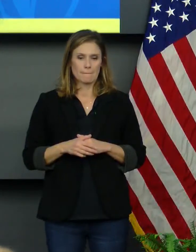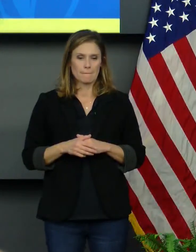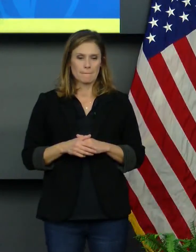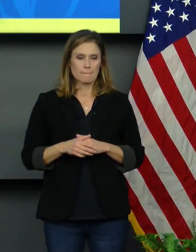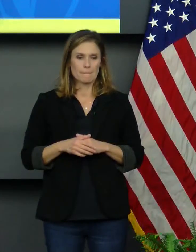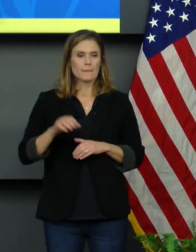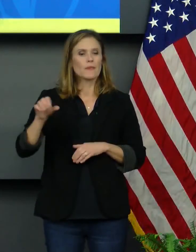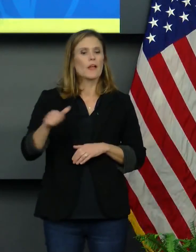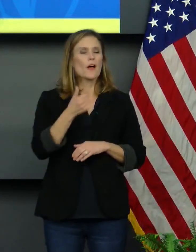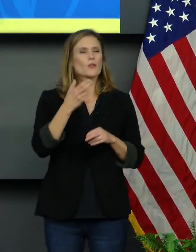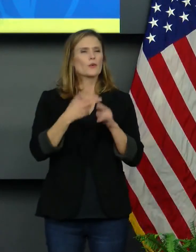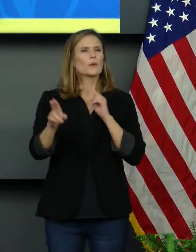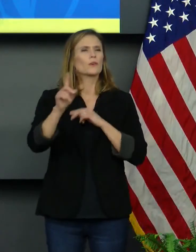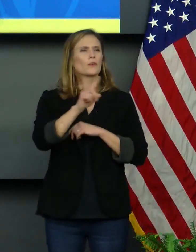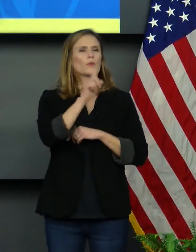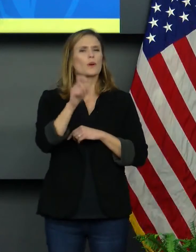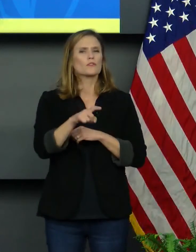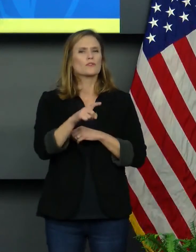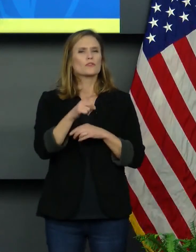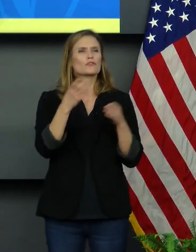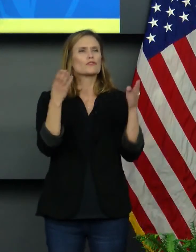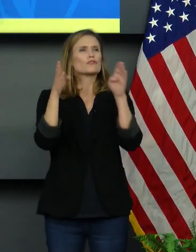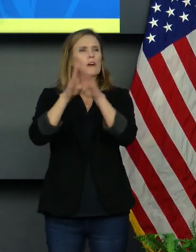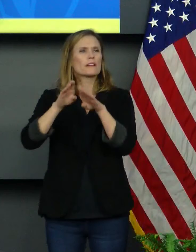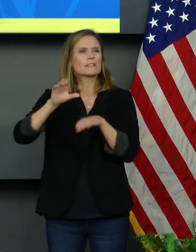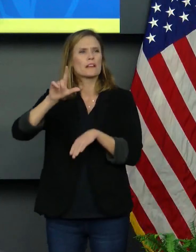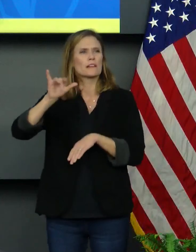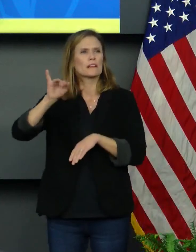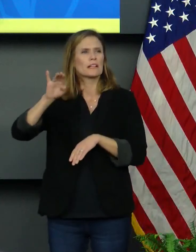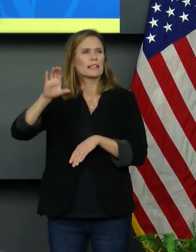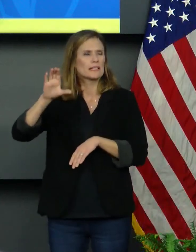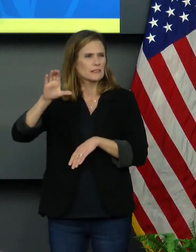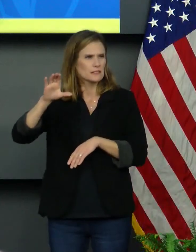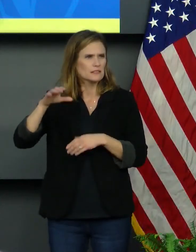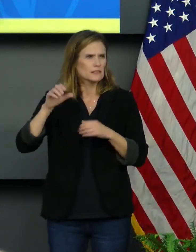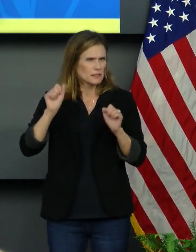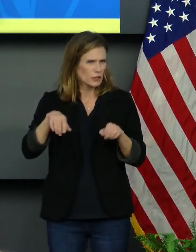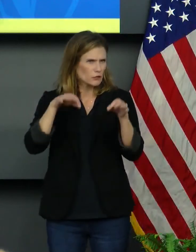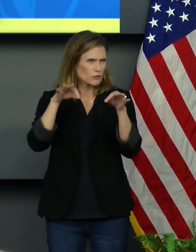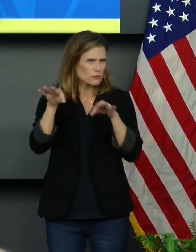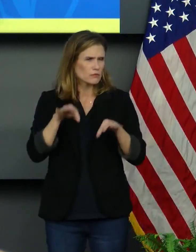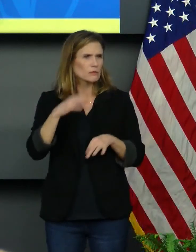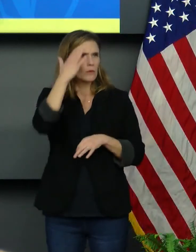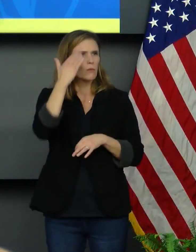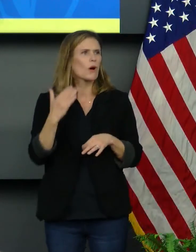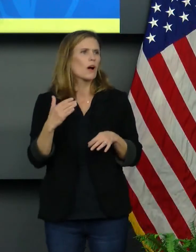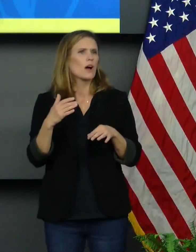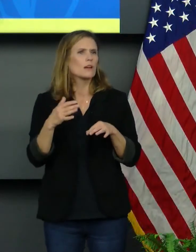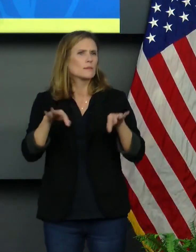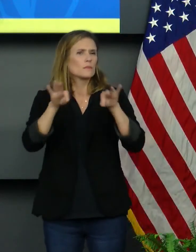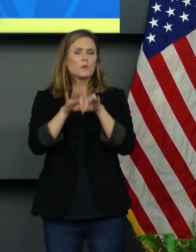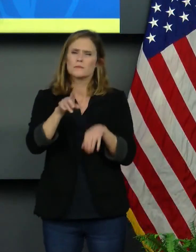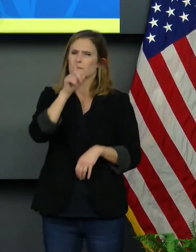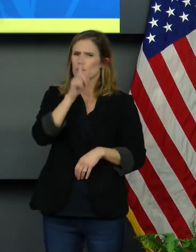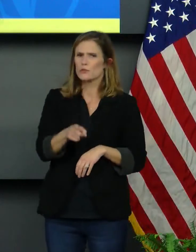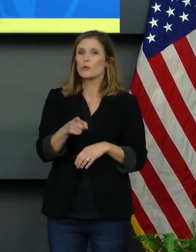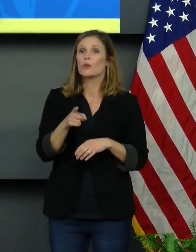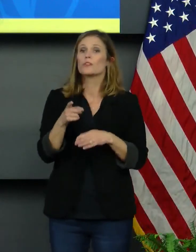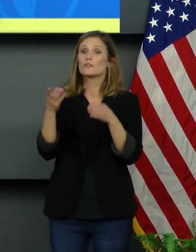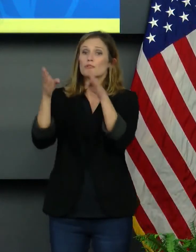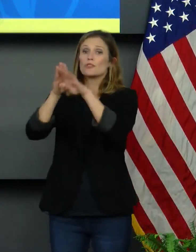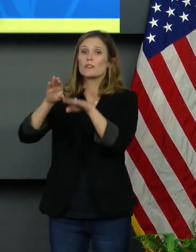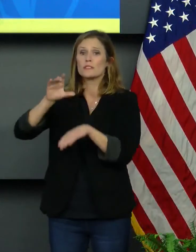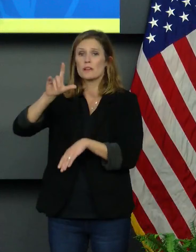Just one other quick question. Shutting down clinics, can you talk about why that's a big deal? Sure. To shut